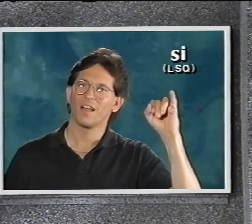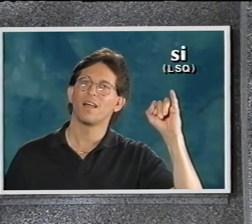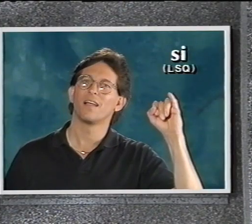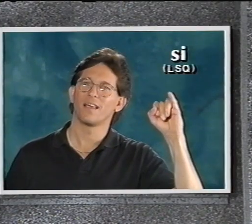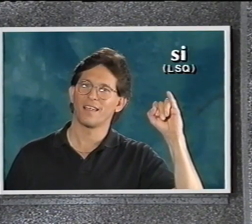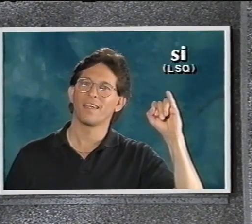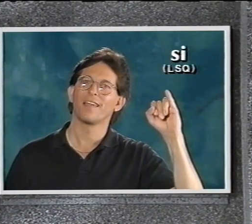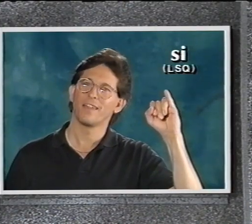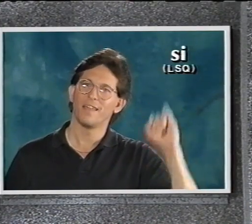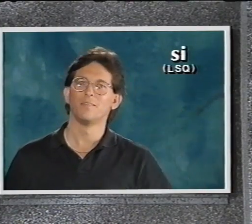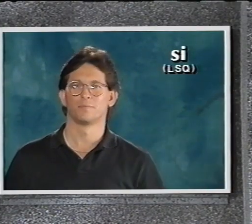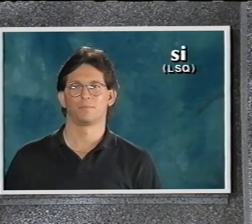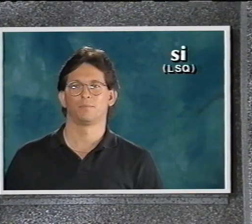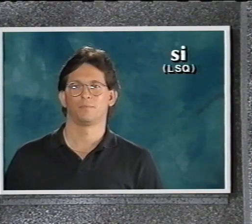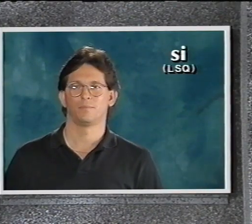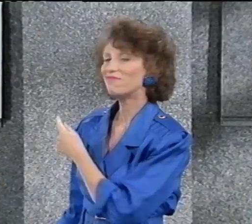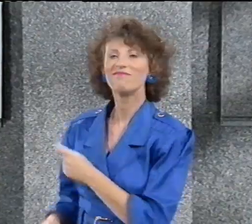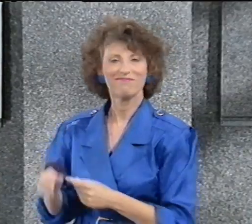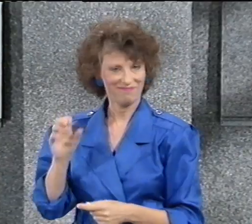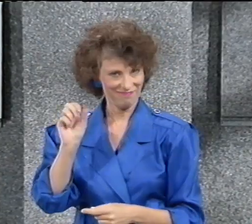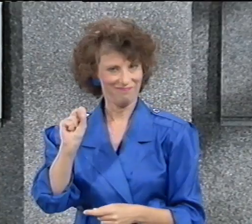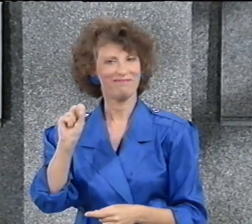si looks like this.